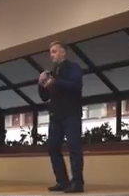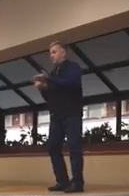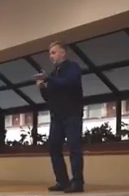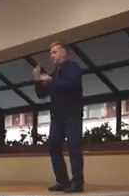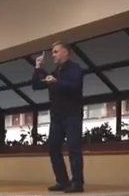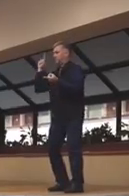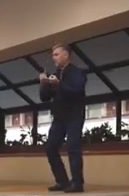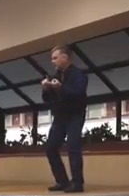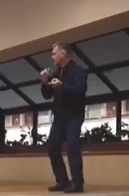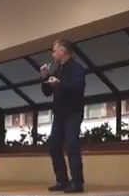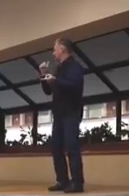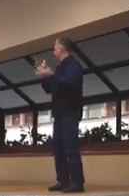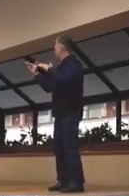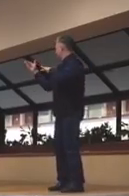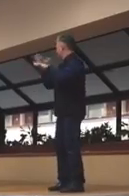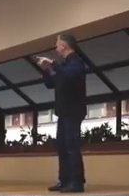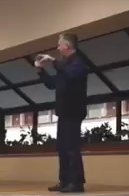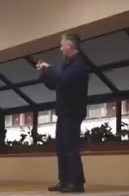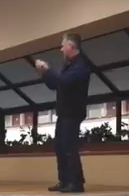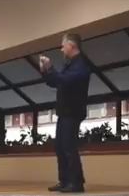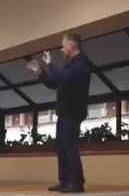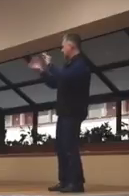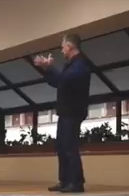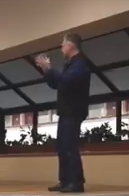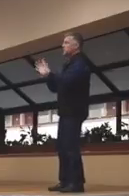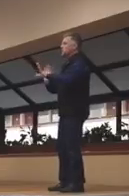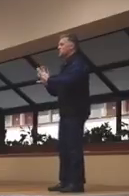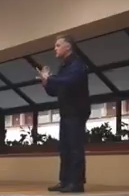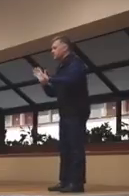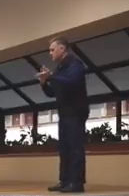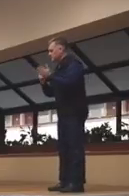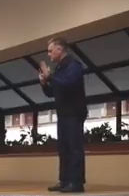So maybe the membership cost could be less.